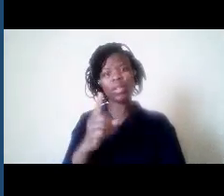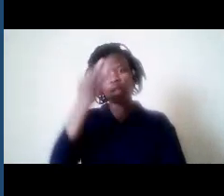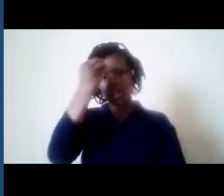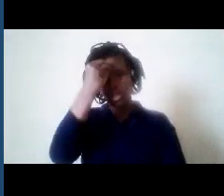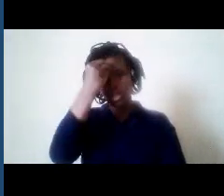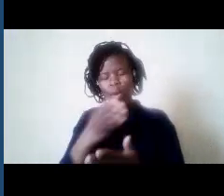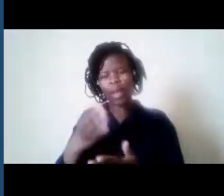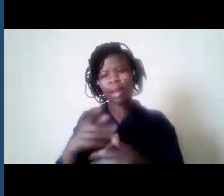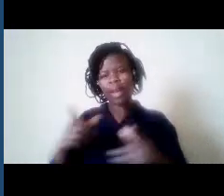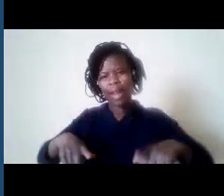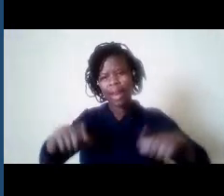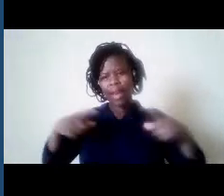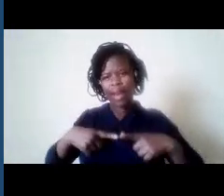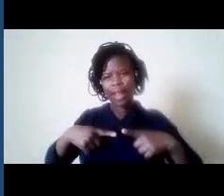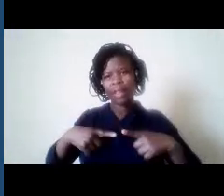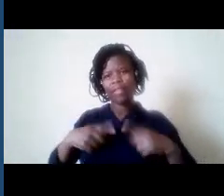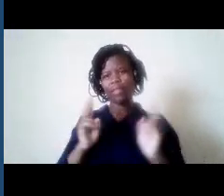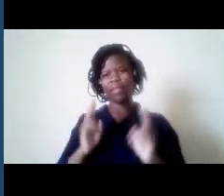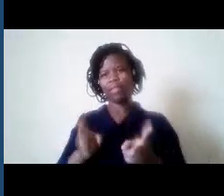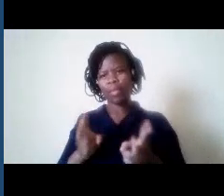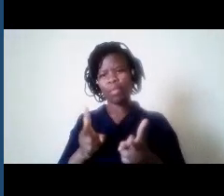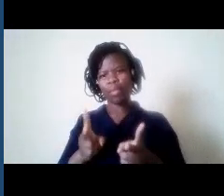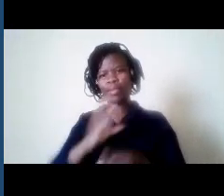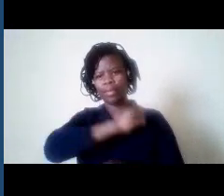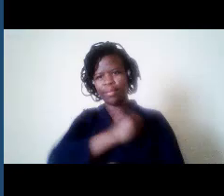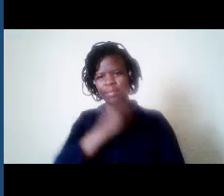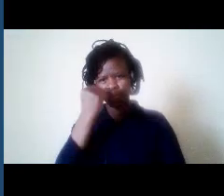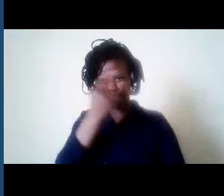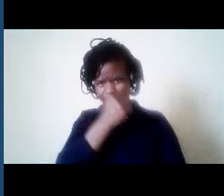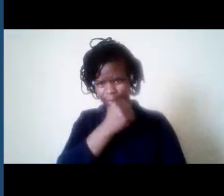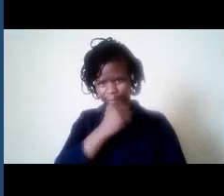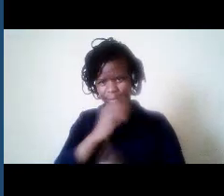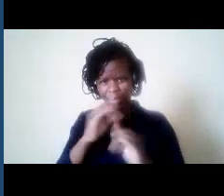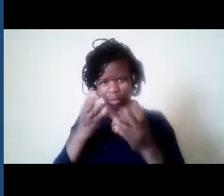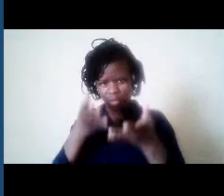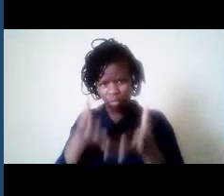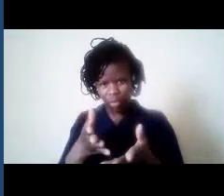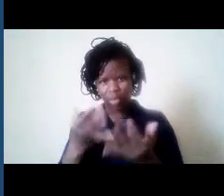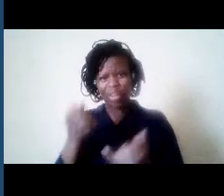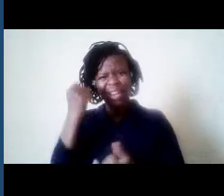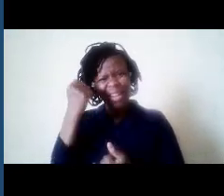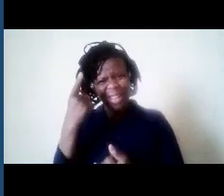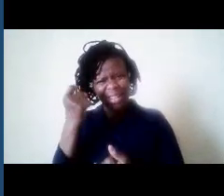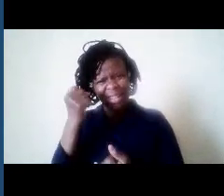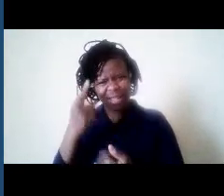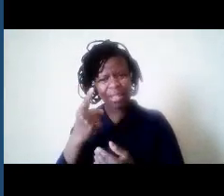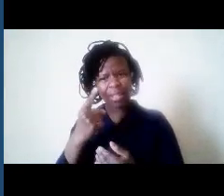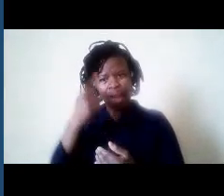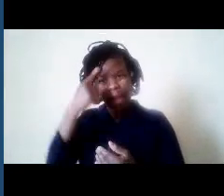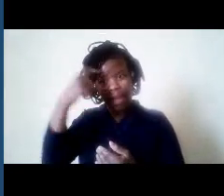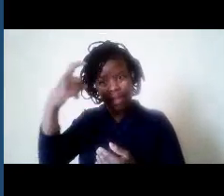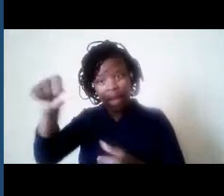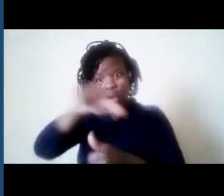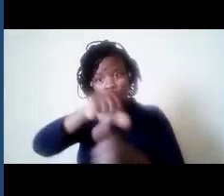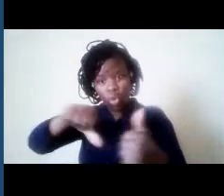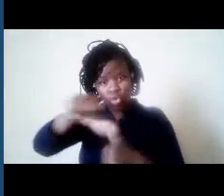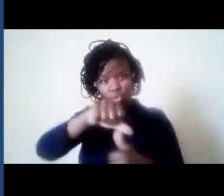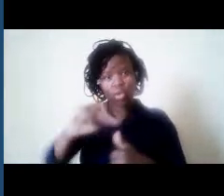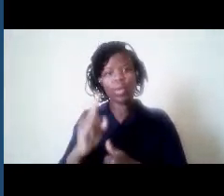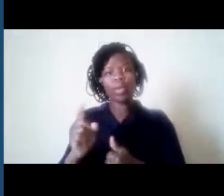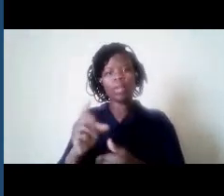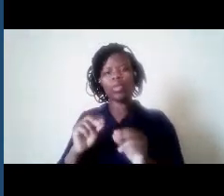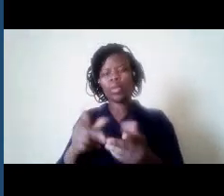Visually Impaired Learner. And when I say that name, Understanding Psychosocial Issues, it sounds sort of rather technical, I